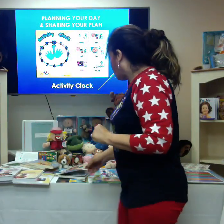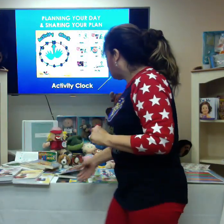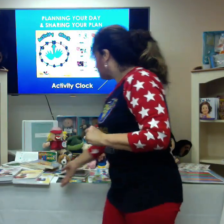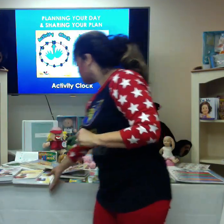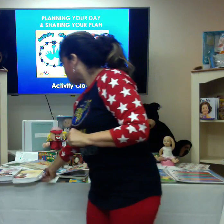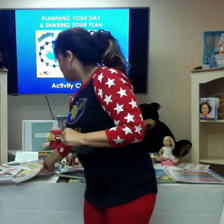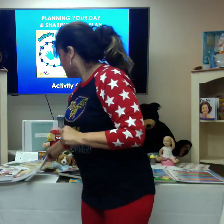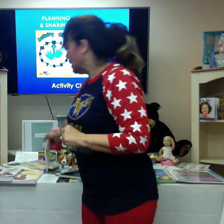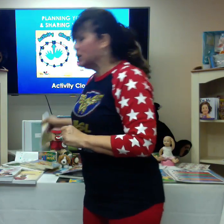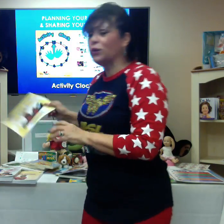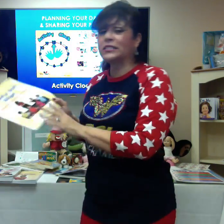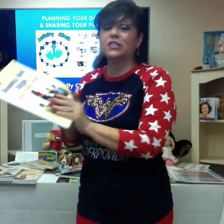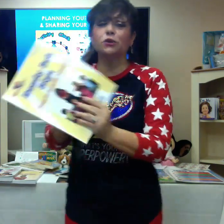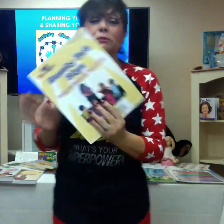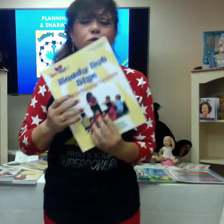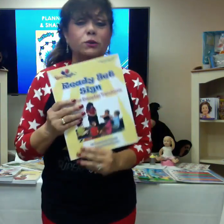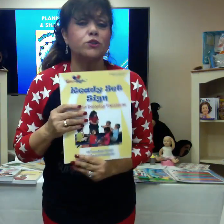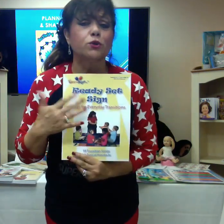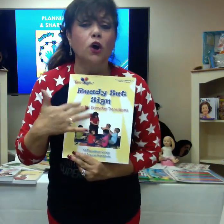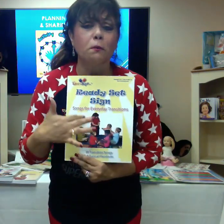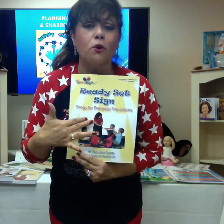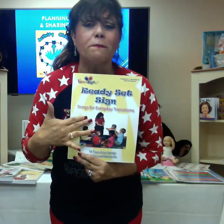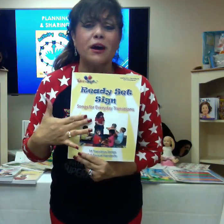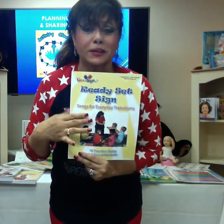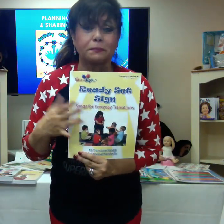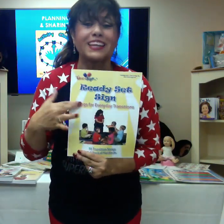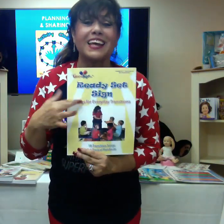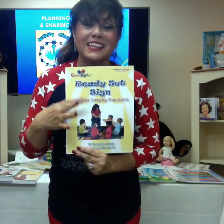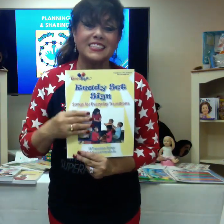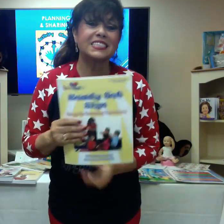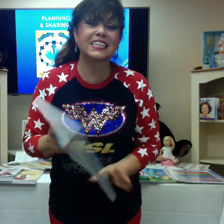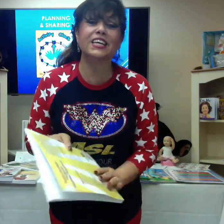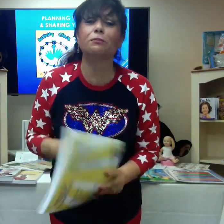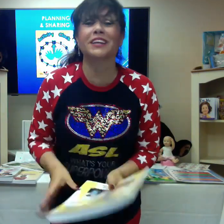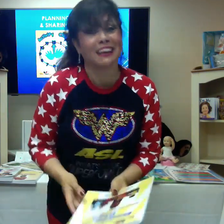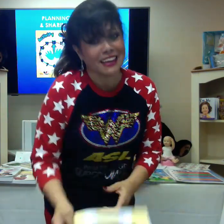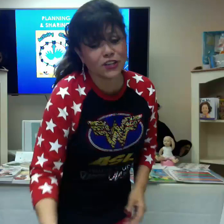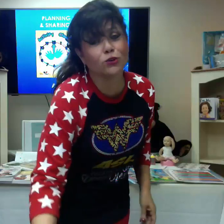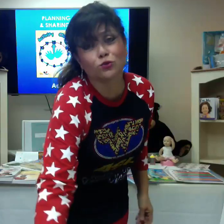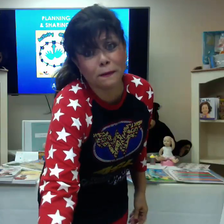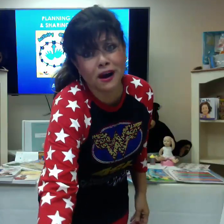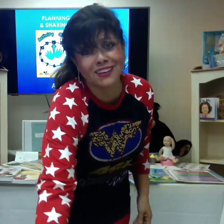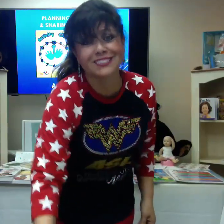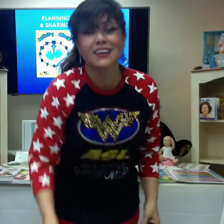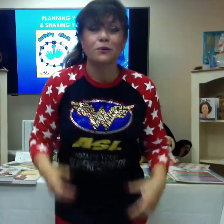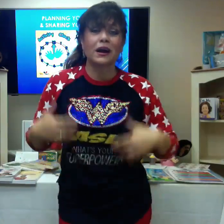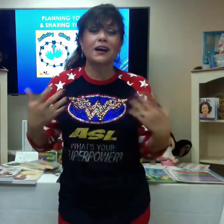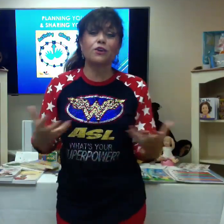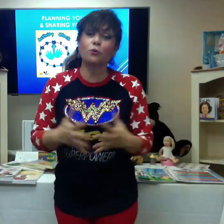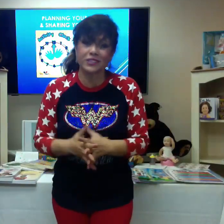our transition music, which we'll talk more about it, but this is in here. But in your Dropbox, along with